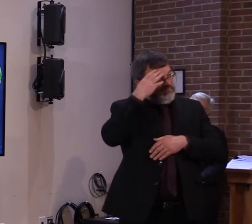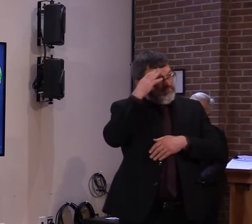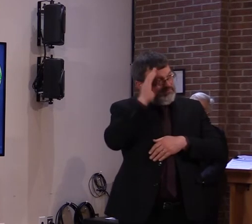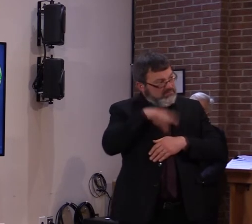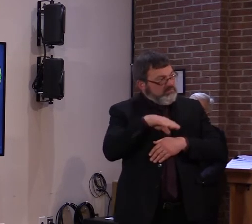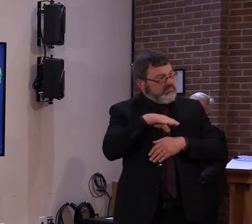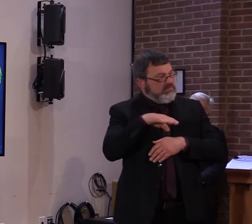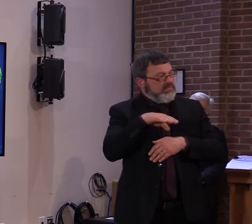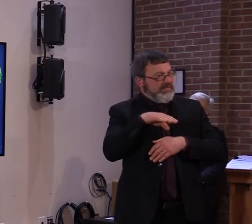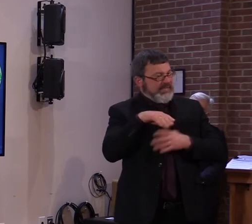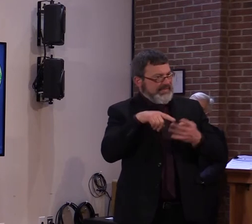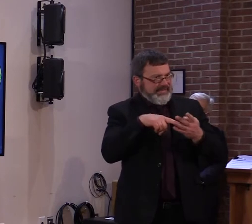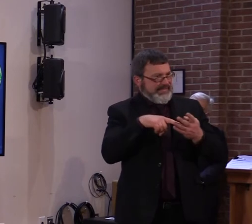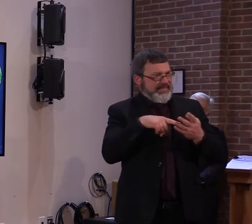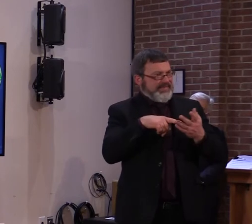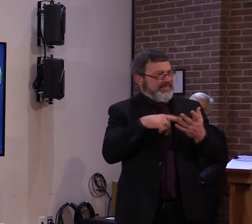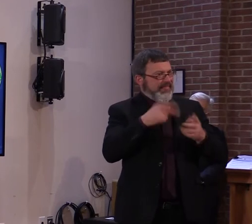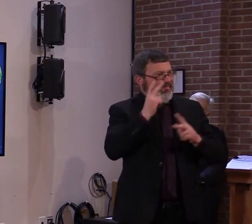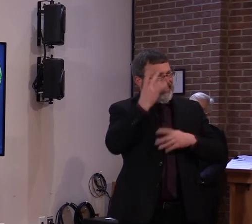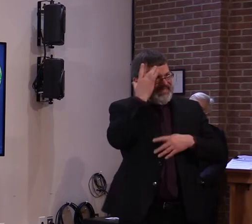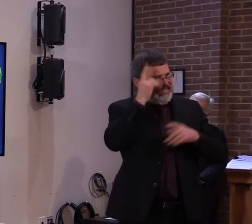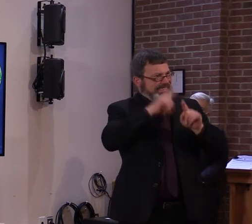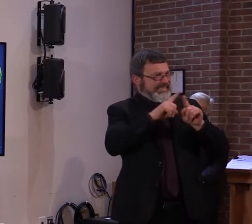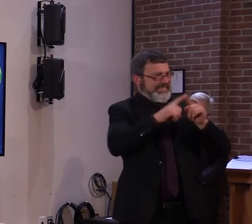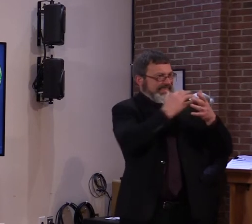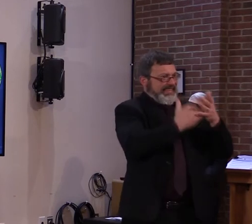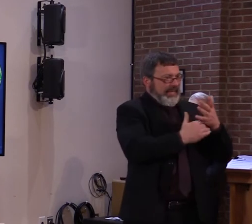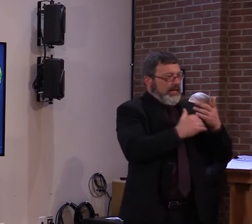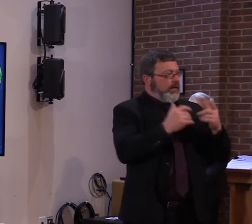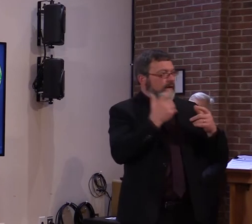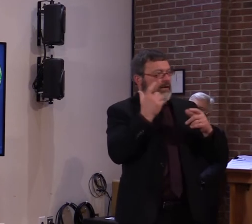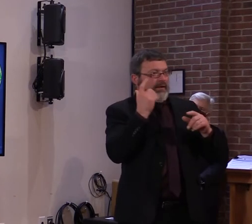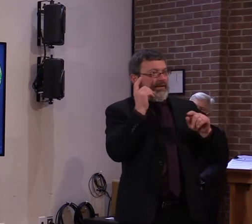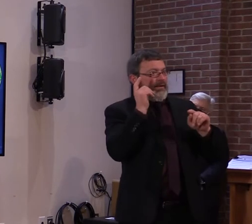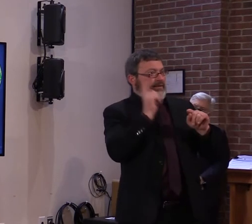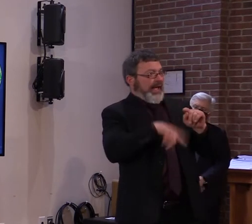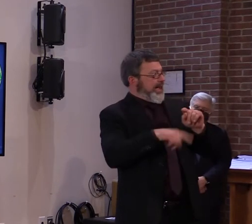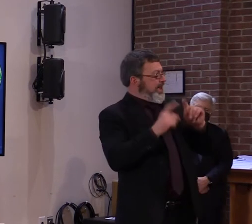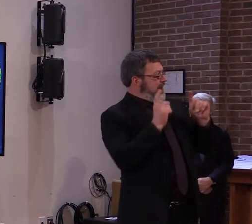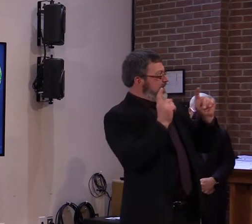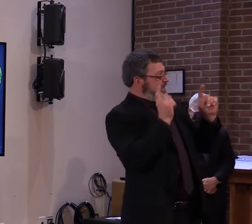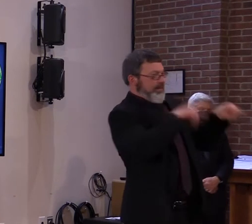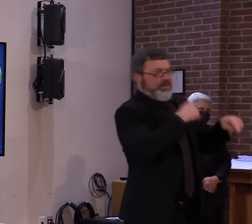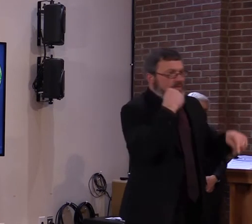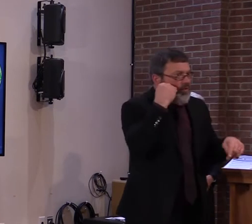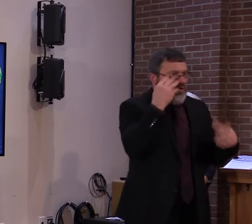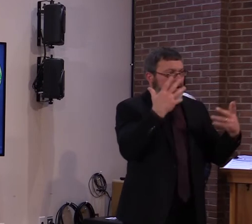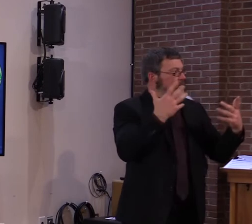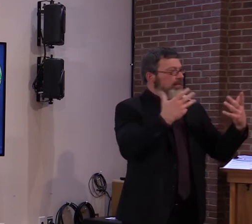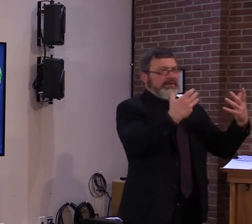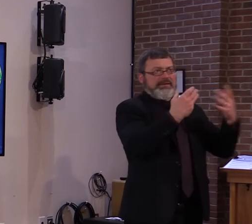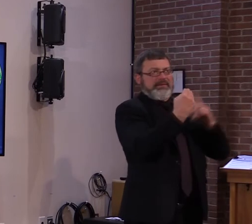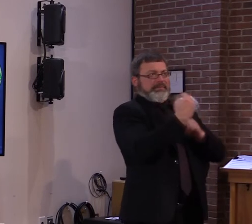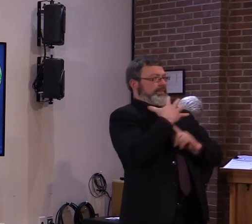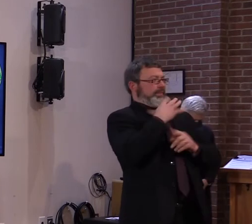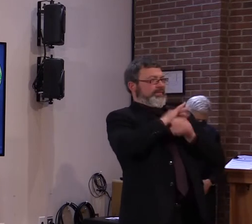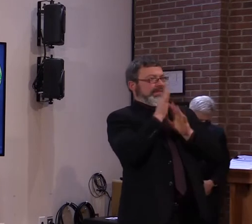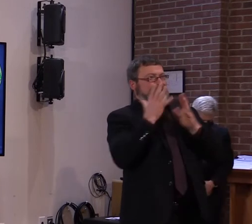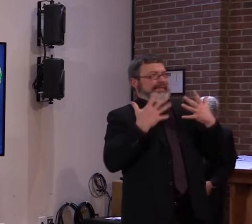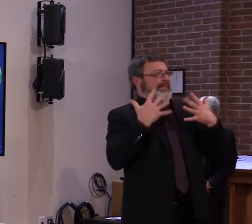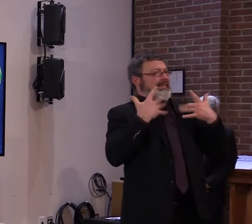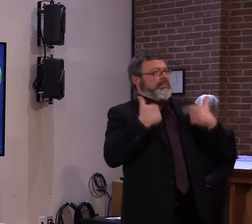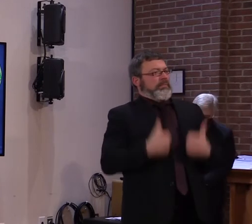up to us to protect one another. And that is why we want every Vermonter, even those who are young and